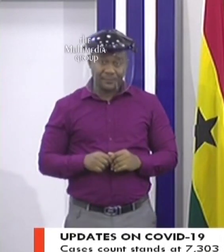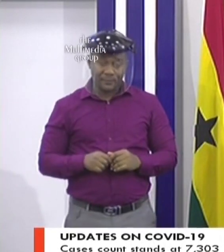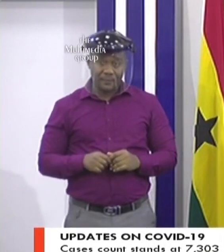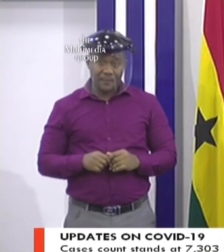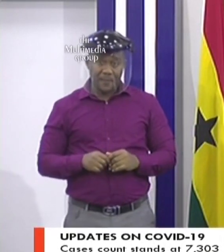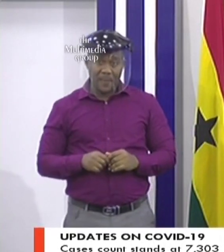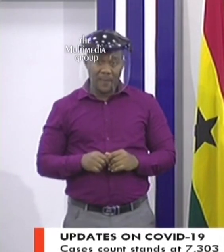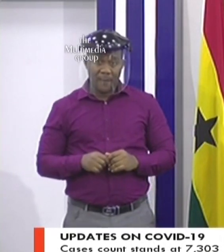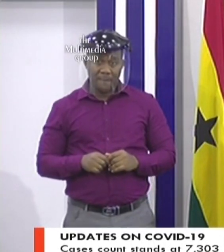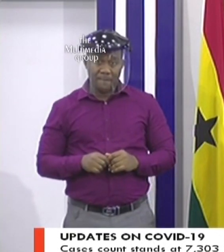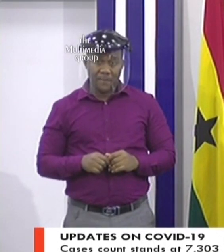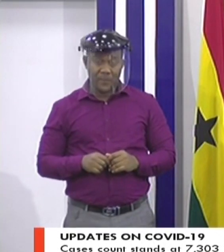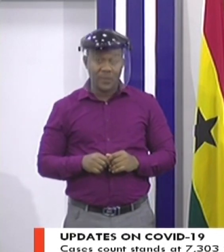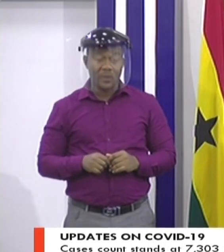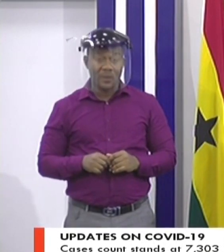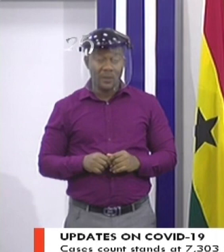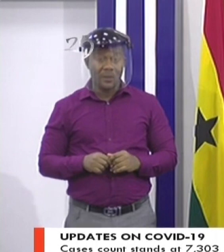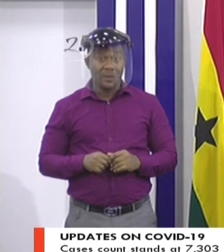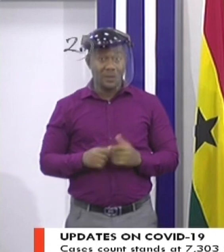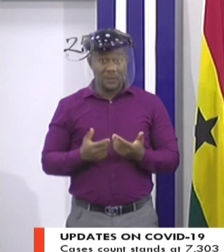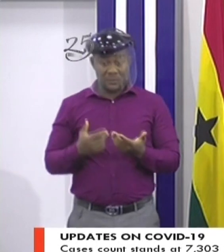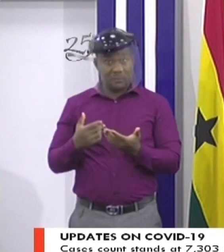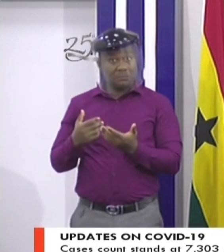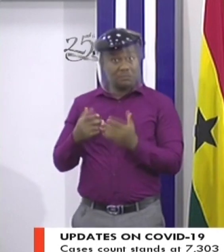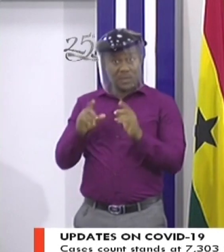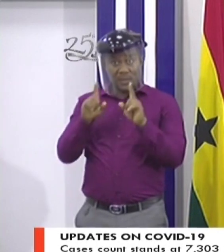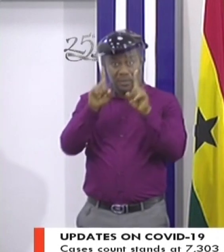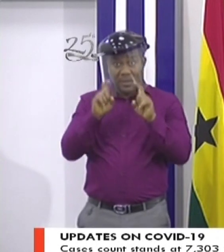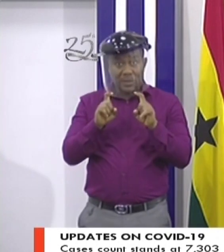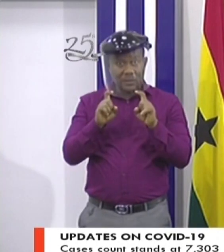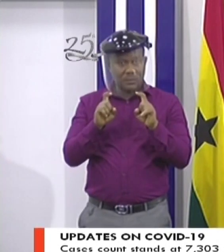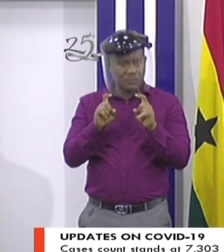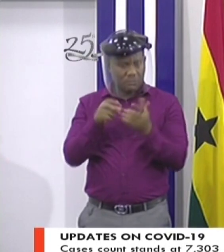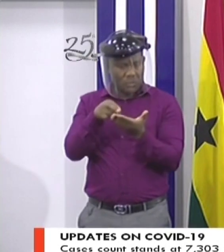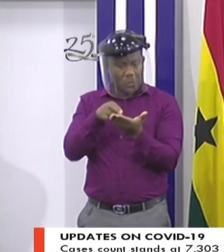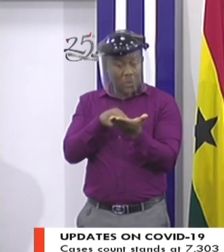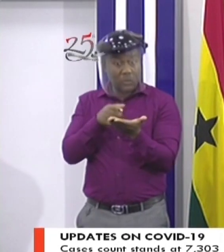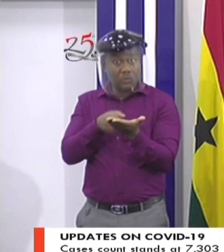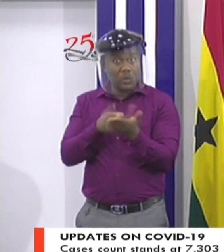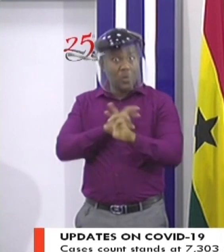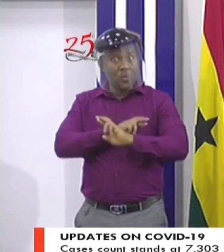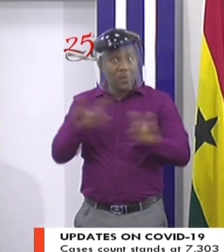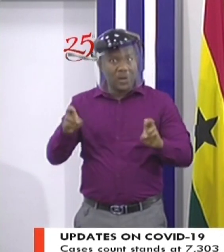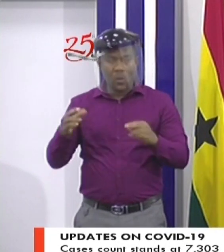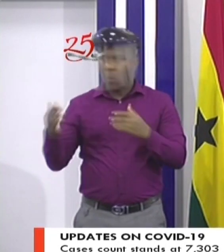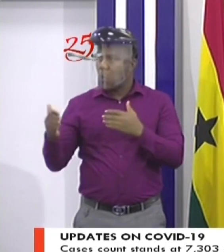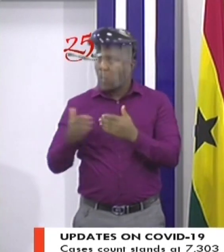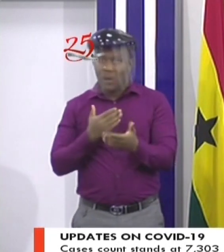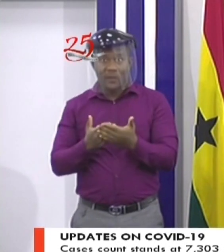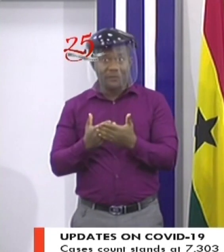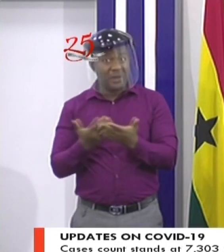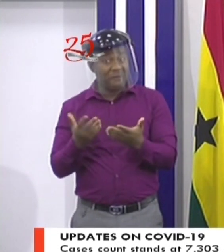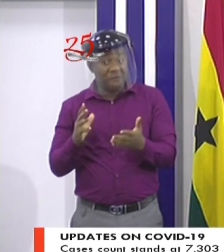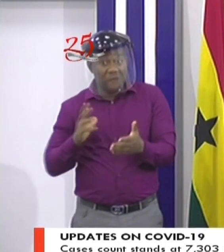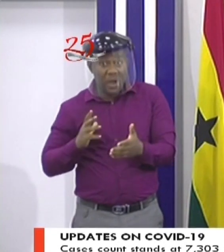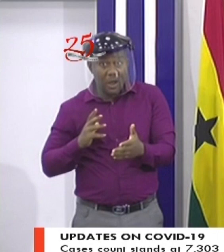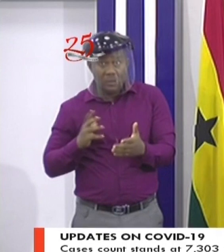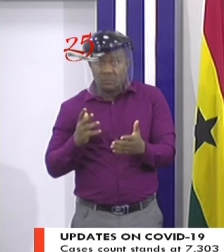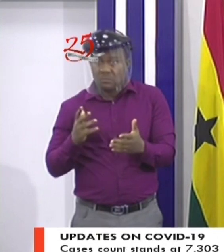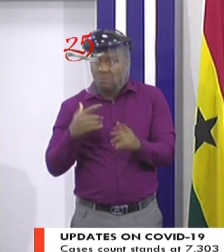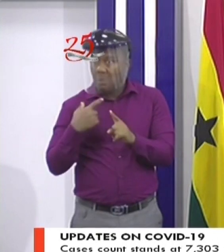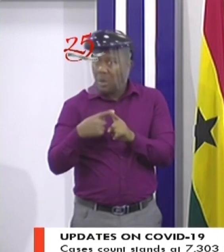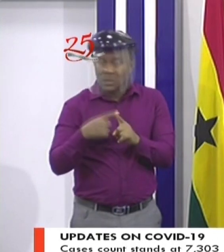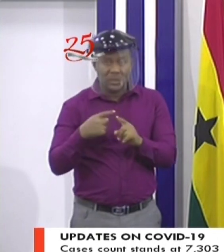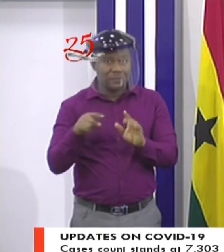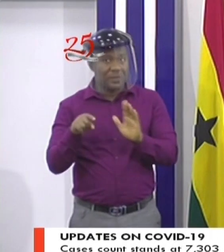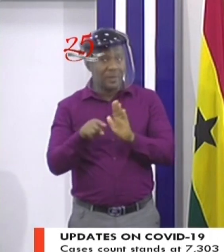test report is receiving, no matter how early or late, the various contacts, all of them